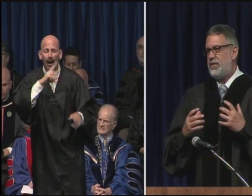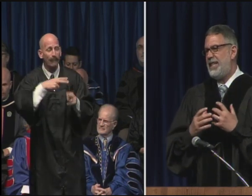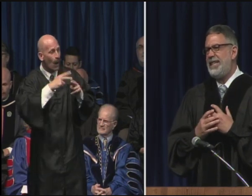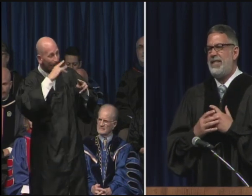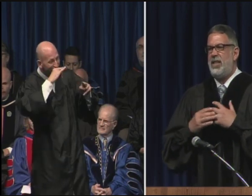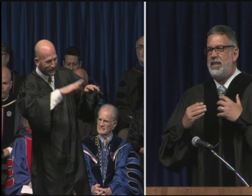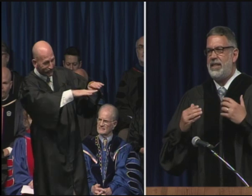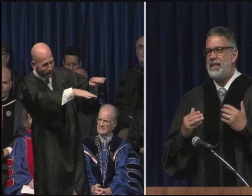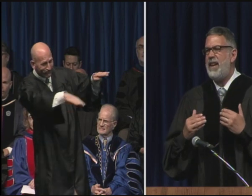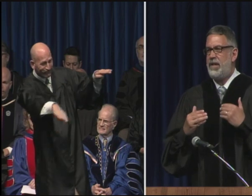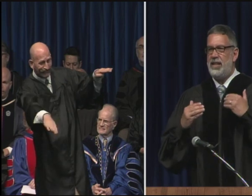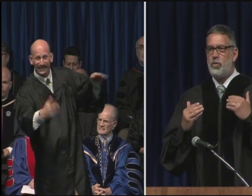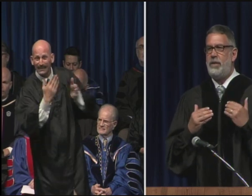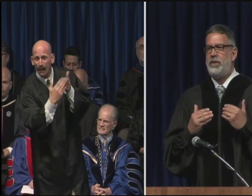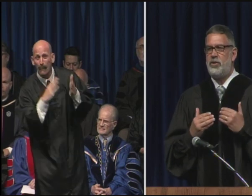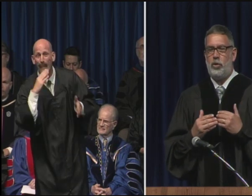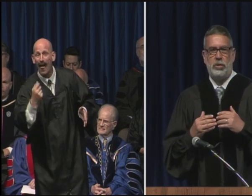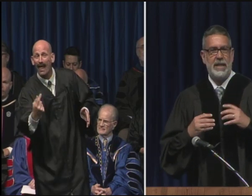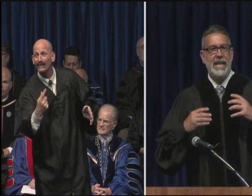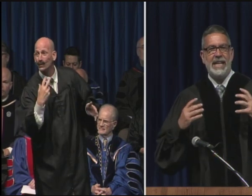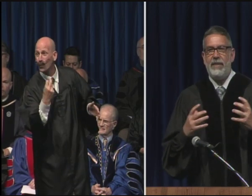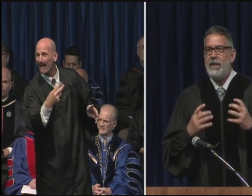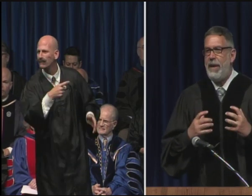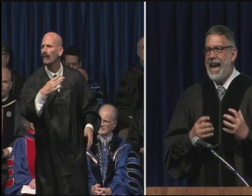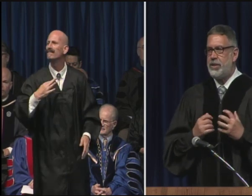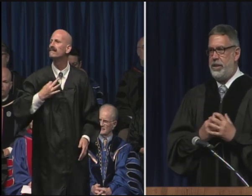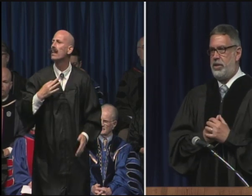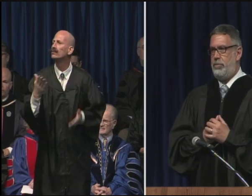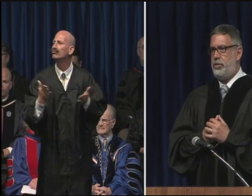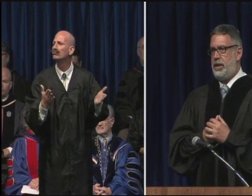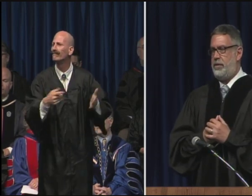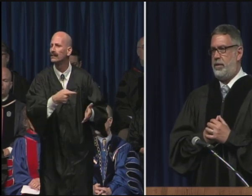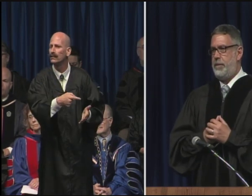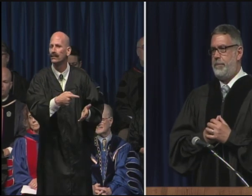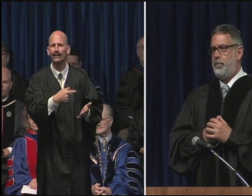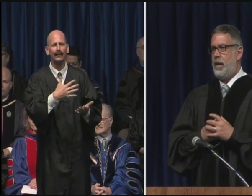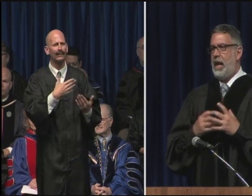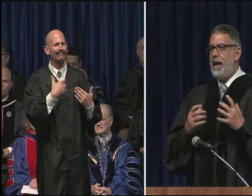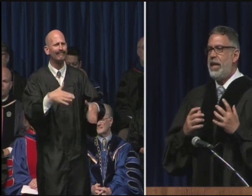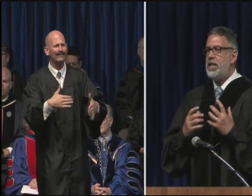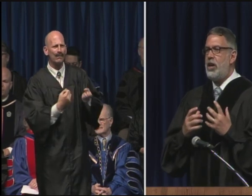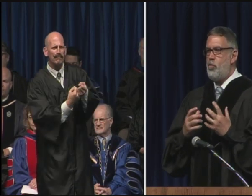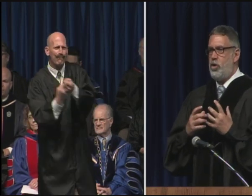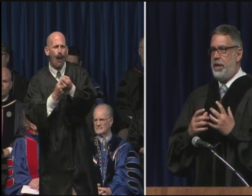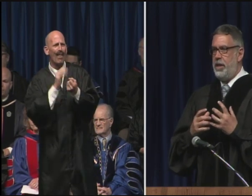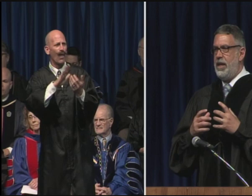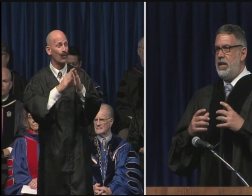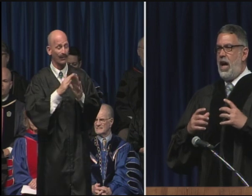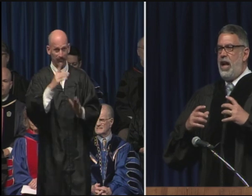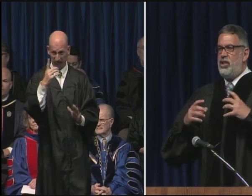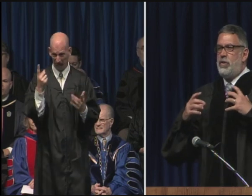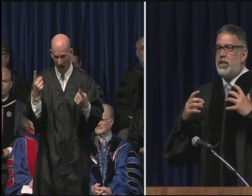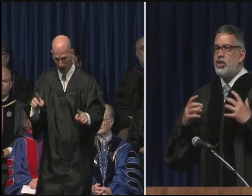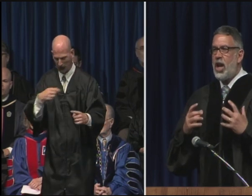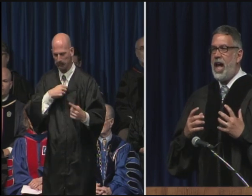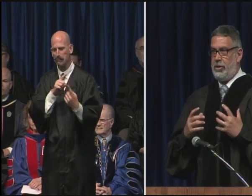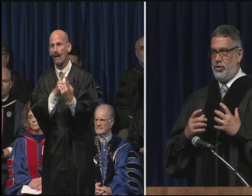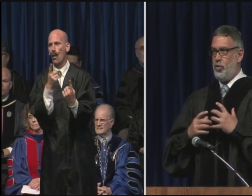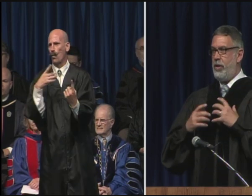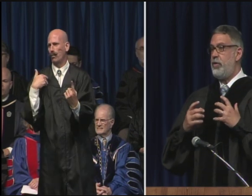Kids as young as 11 and 12 years old, giving back to their communities. I met a young woman. She was a child who overcame